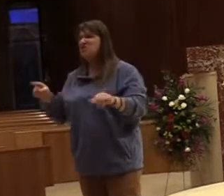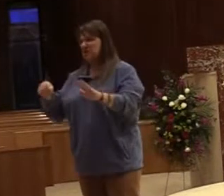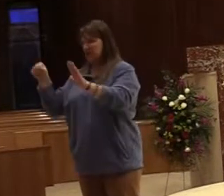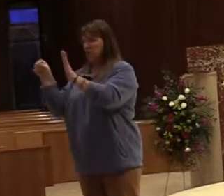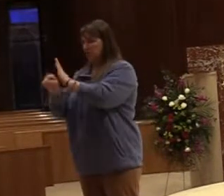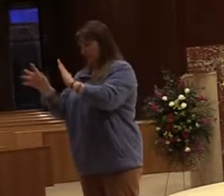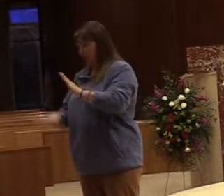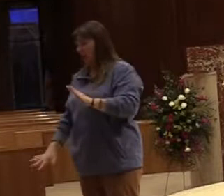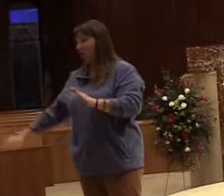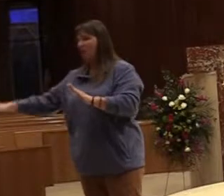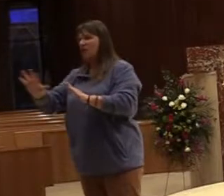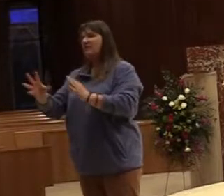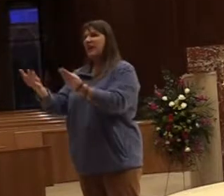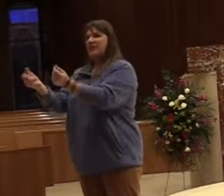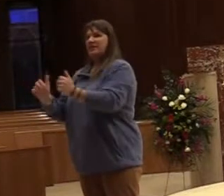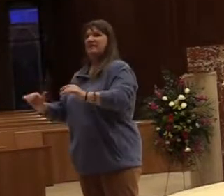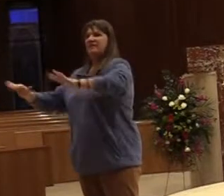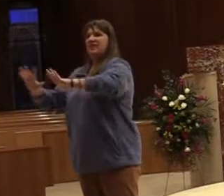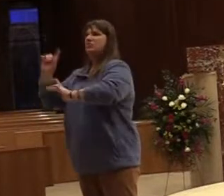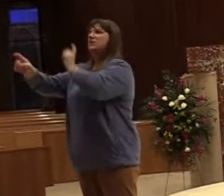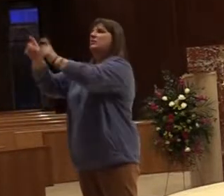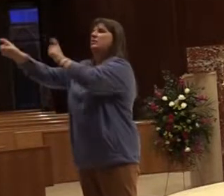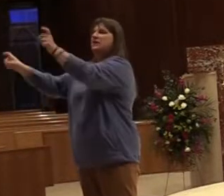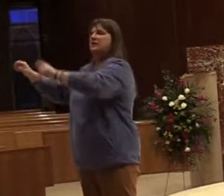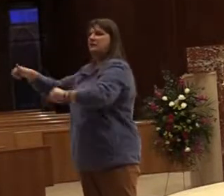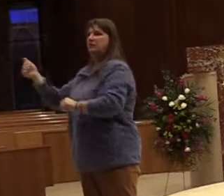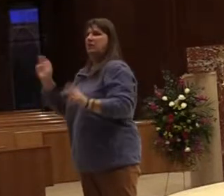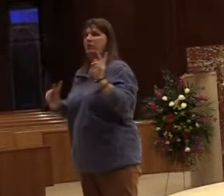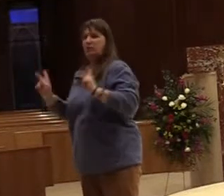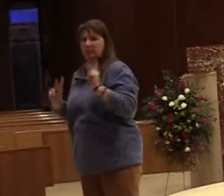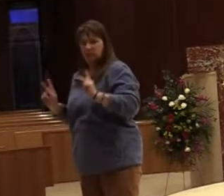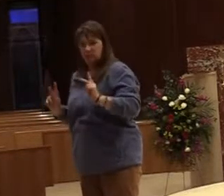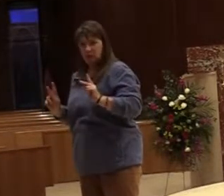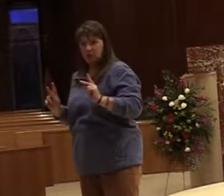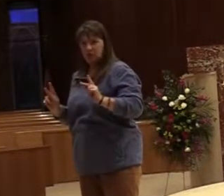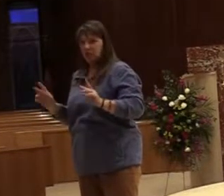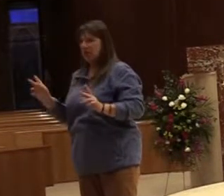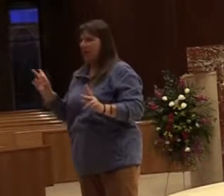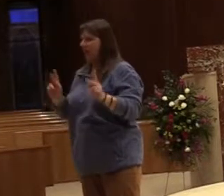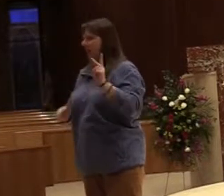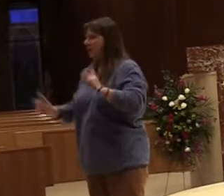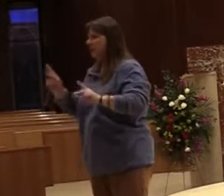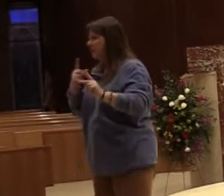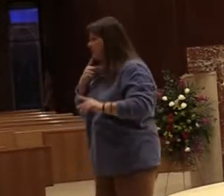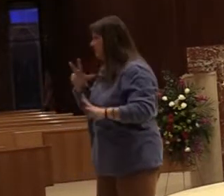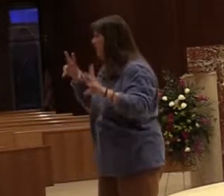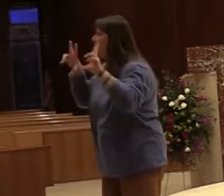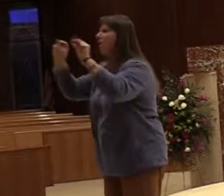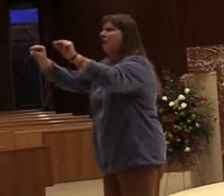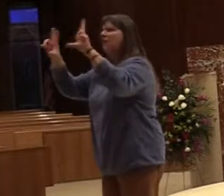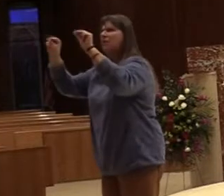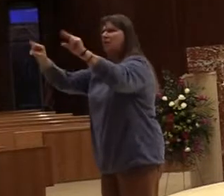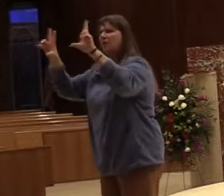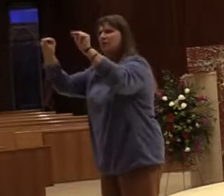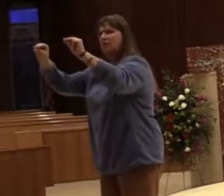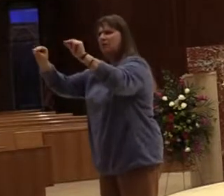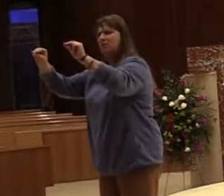others. When the people heard this, they exclaimed, let it not be so. But he looked at